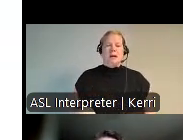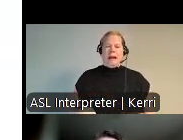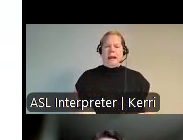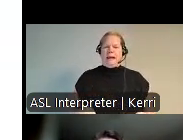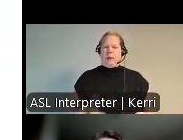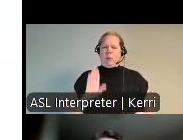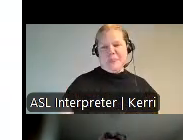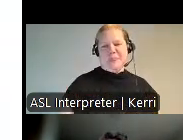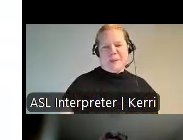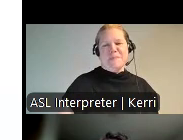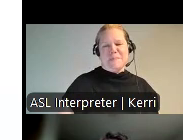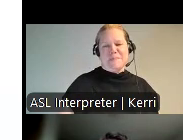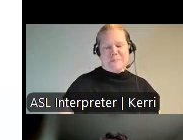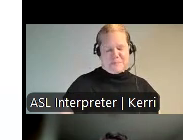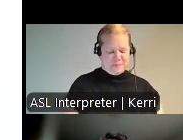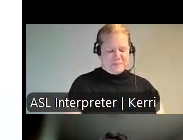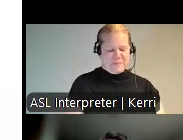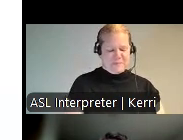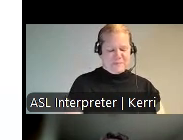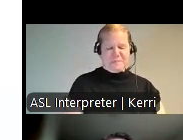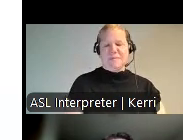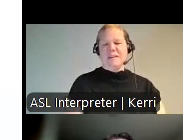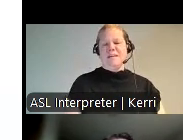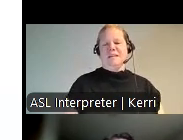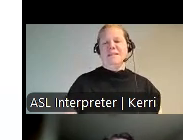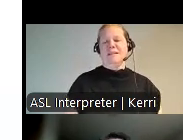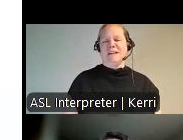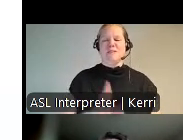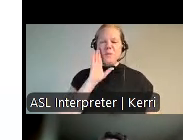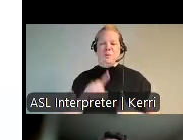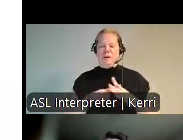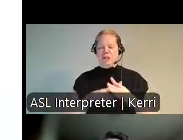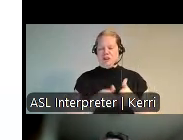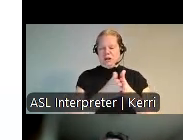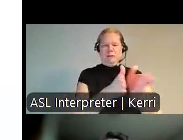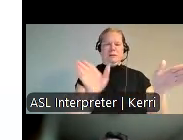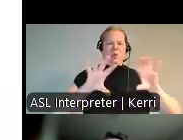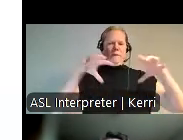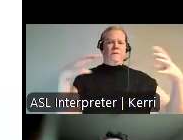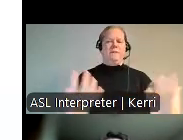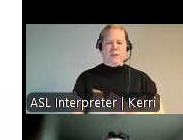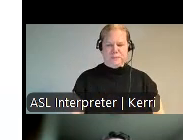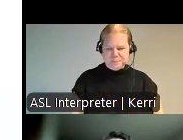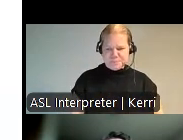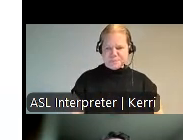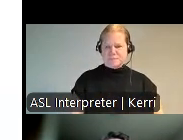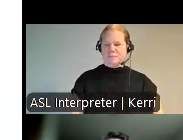we'll have breakouts. We can get started with our CHES overview.